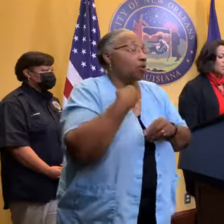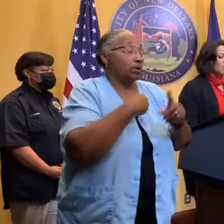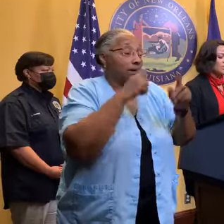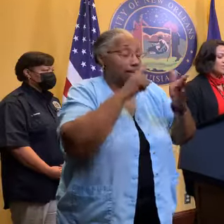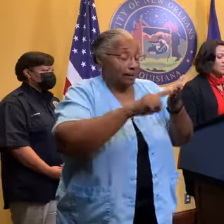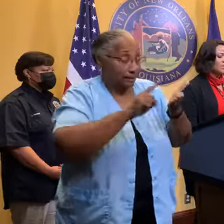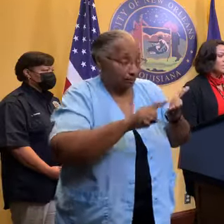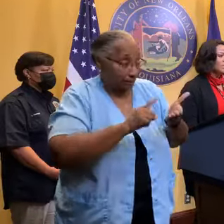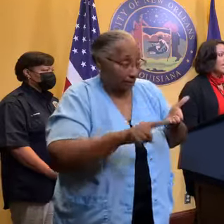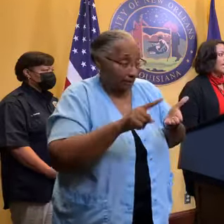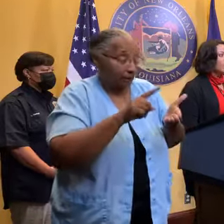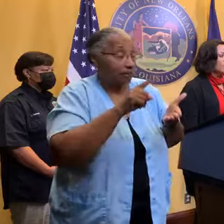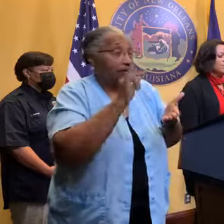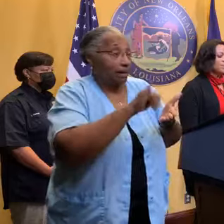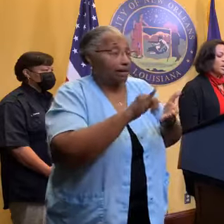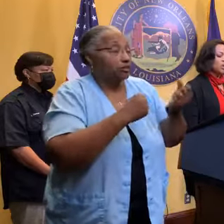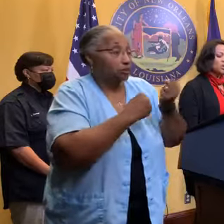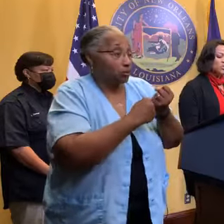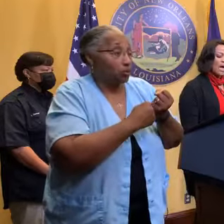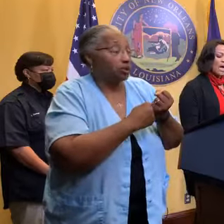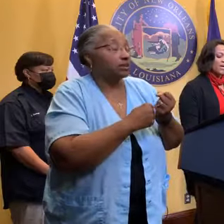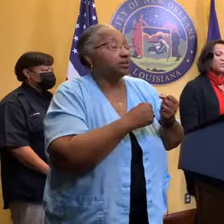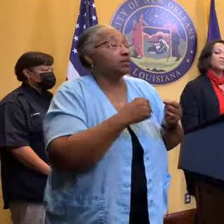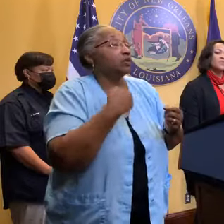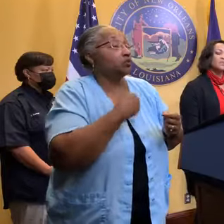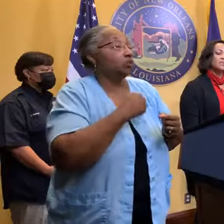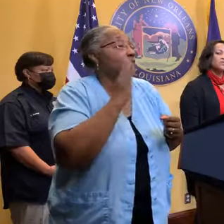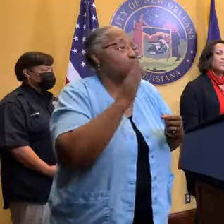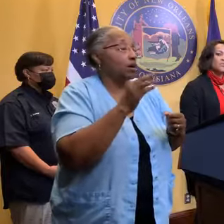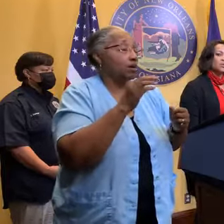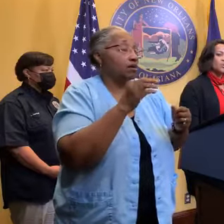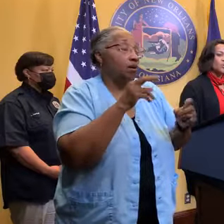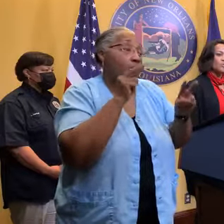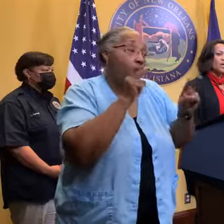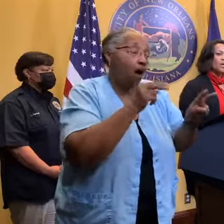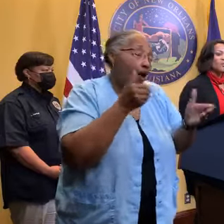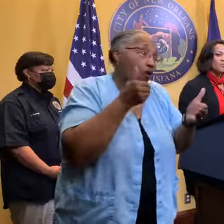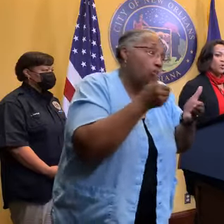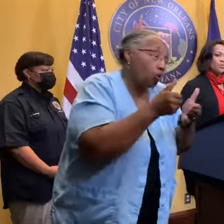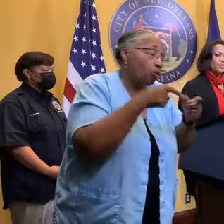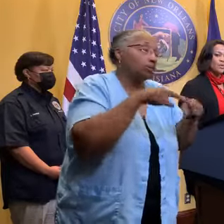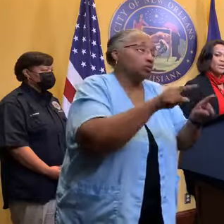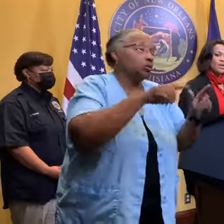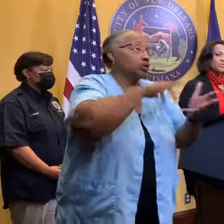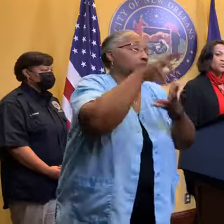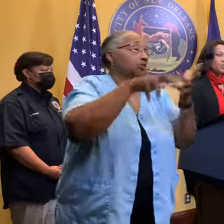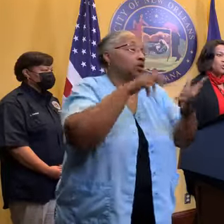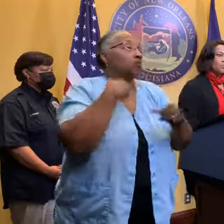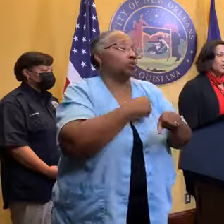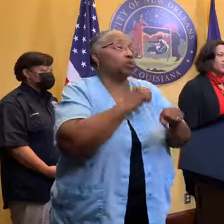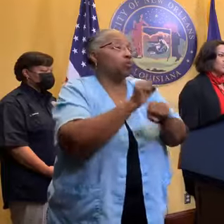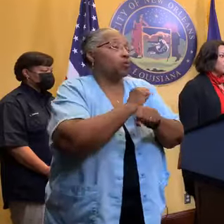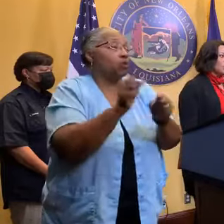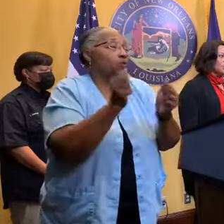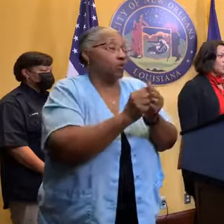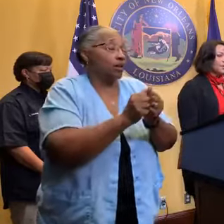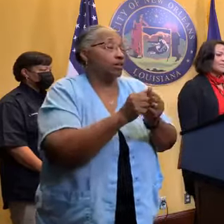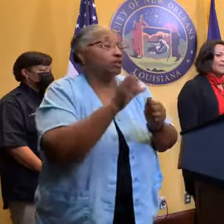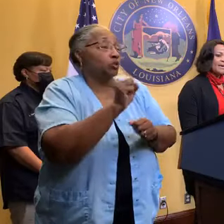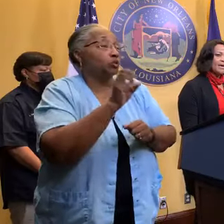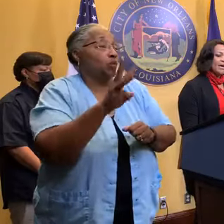poles supporting that facility, and we will keep a close eye on those facilities throughout the storm We've worked with the Sewage and Water Board, as you heard